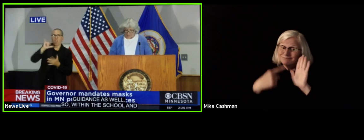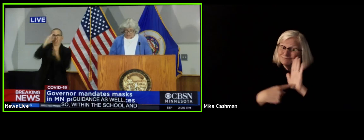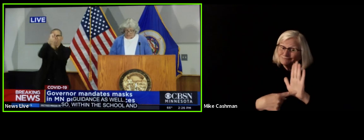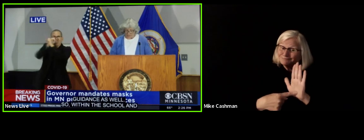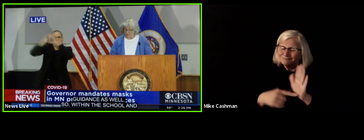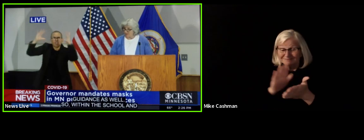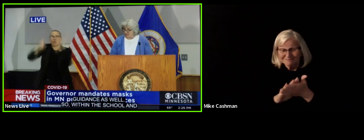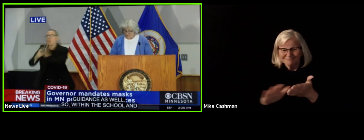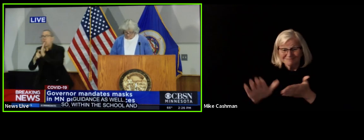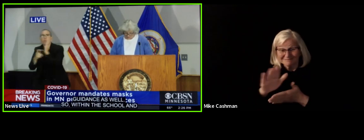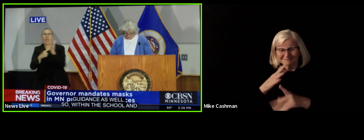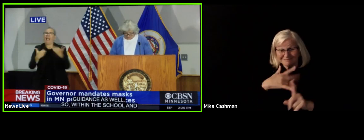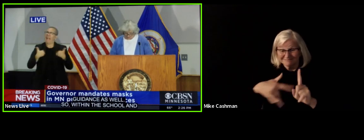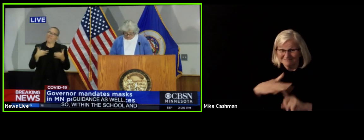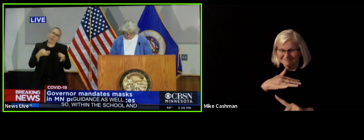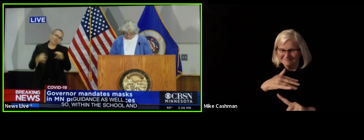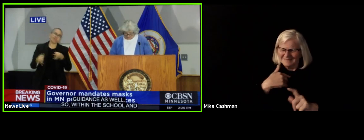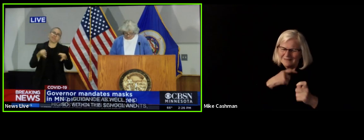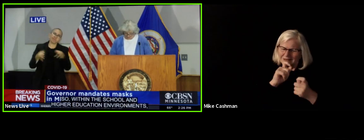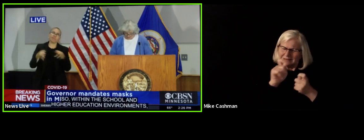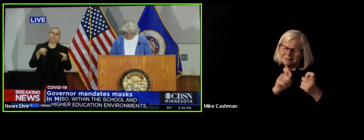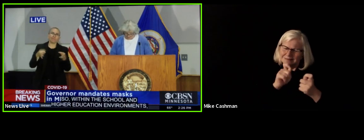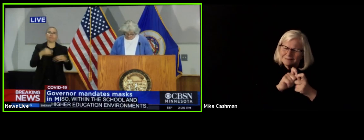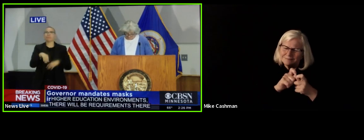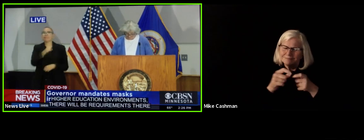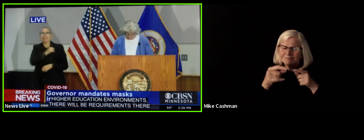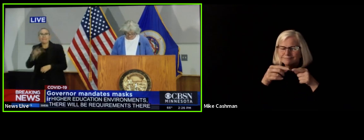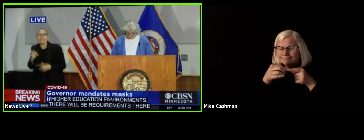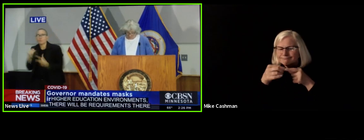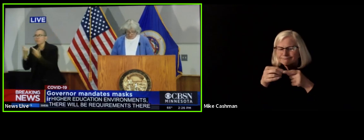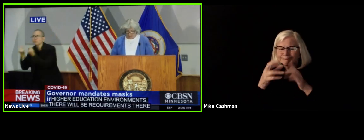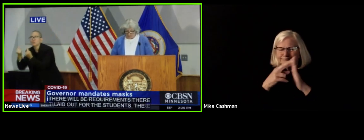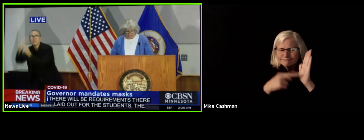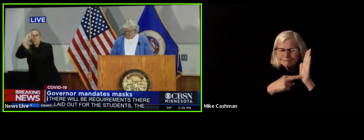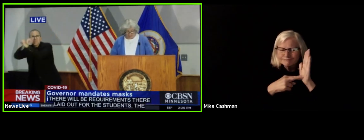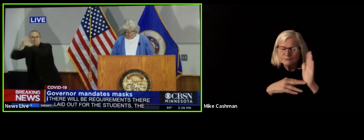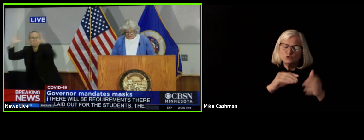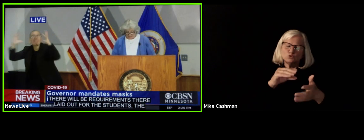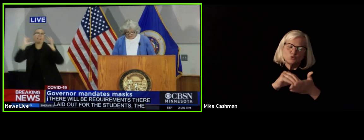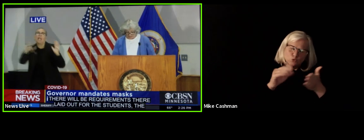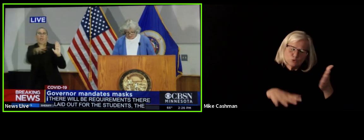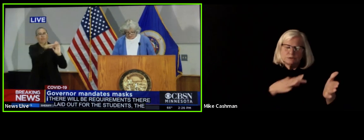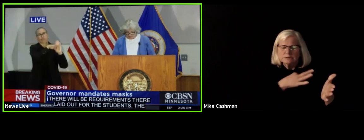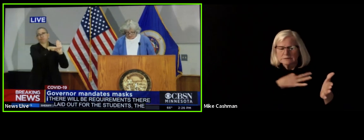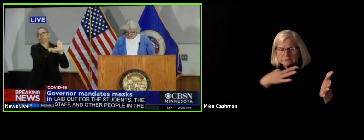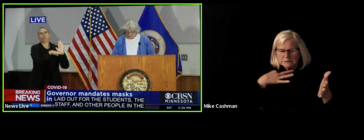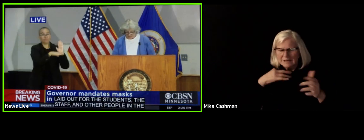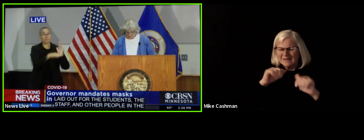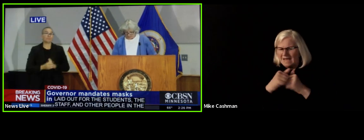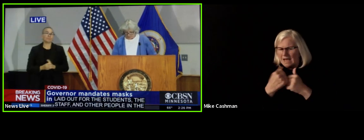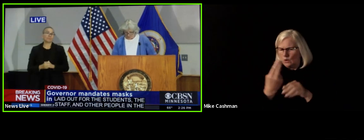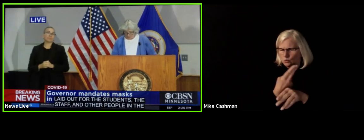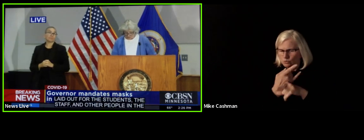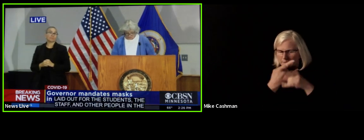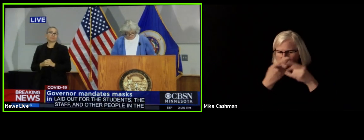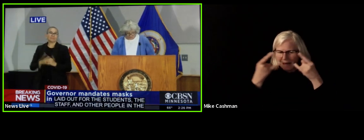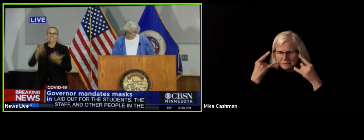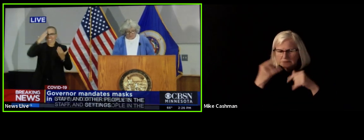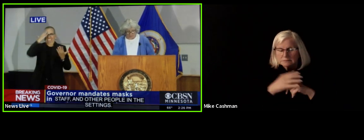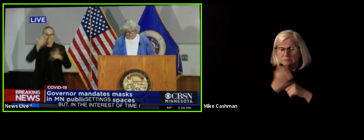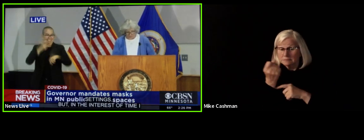for students, staff, and other people in those settings. But in the interest of time and to turn this over